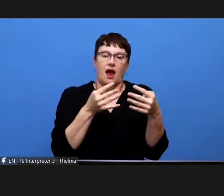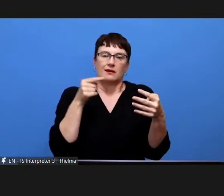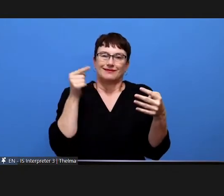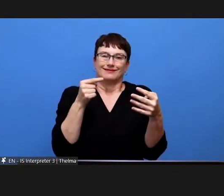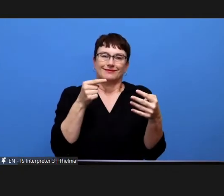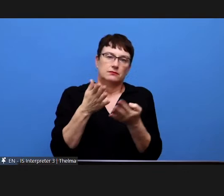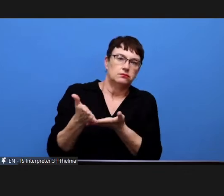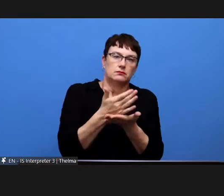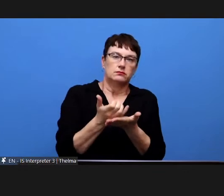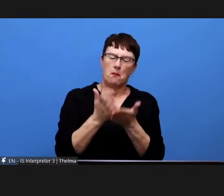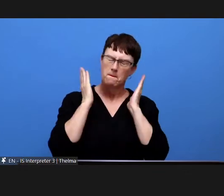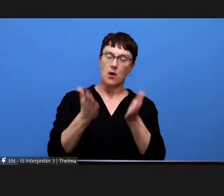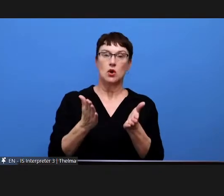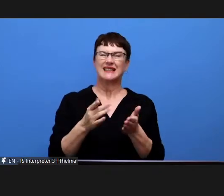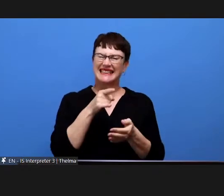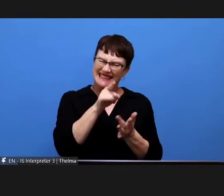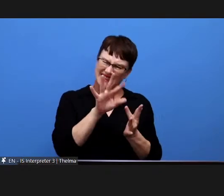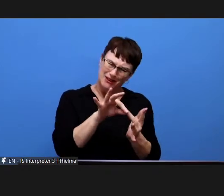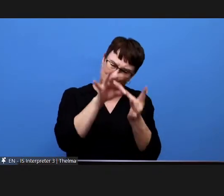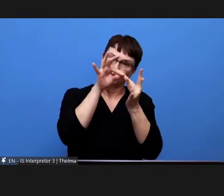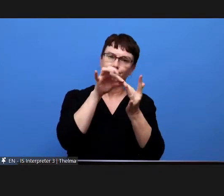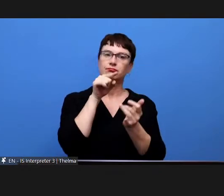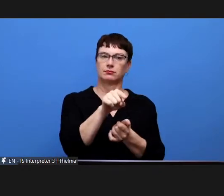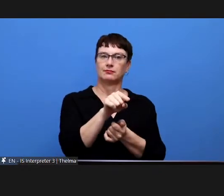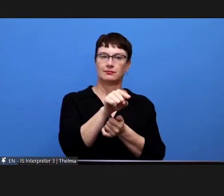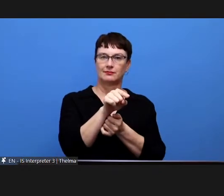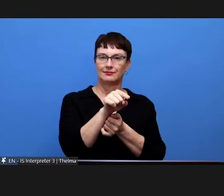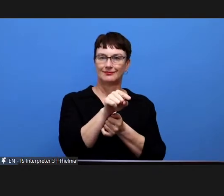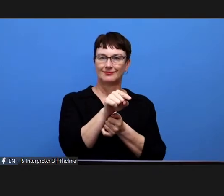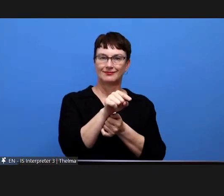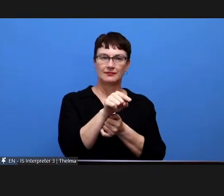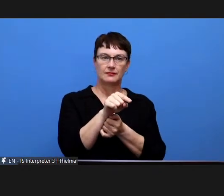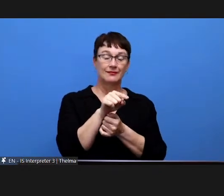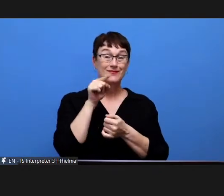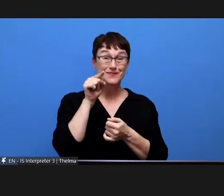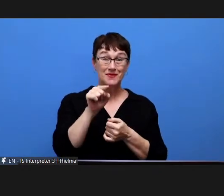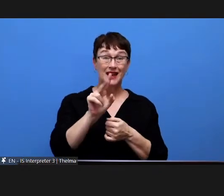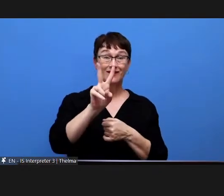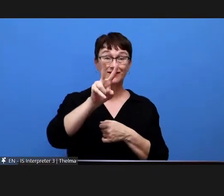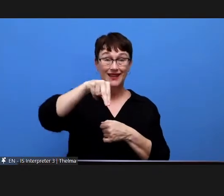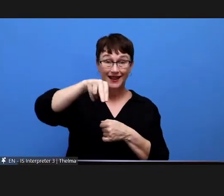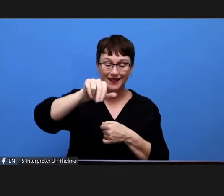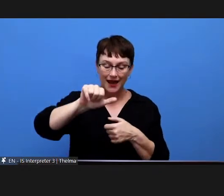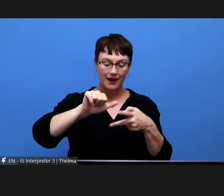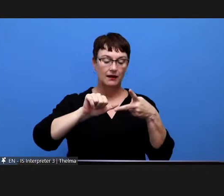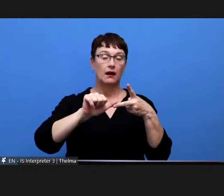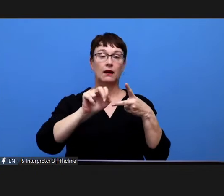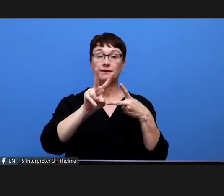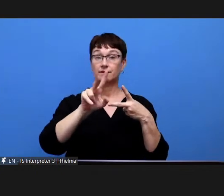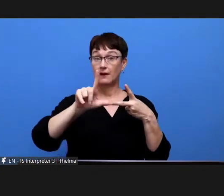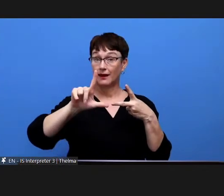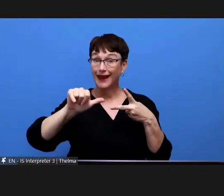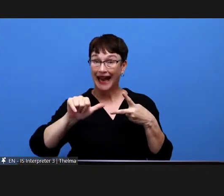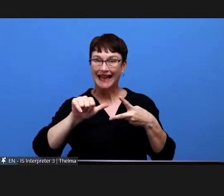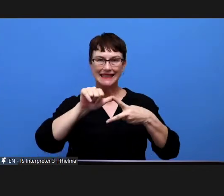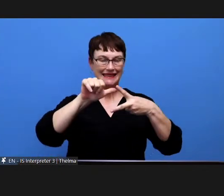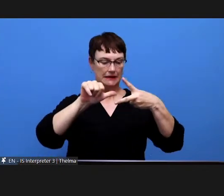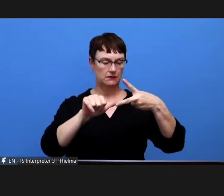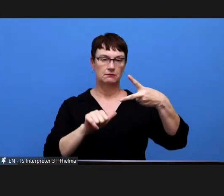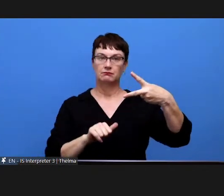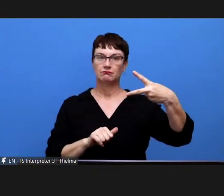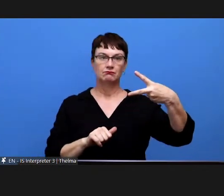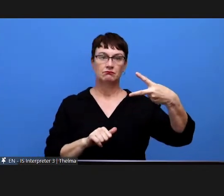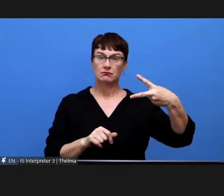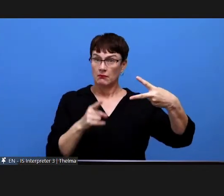the difficulty that we face in have credible data. Or we do have abundant data, but how much this